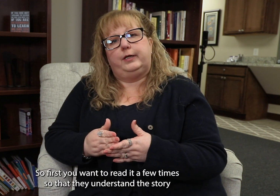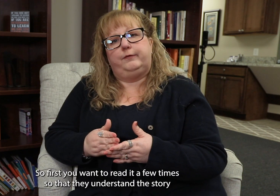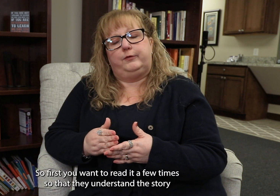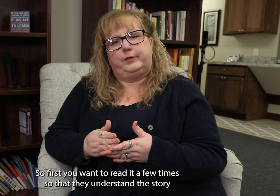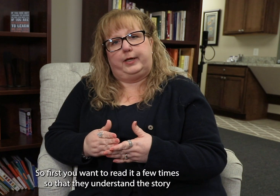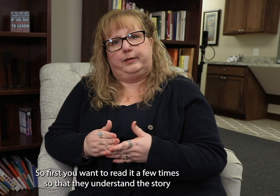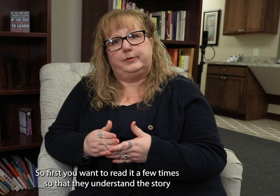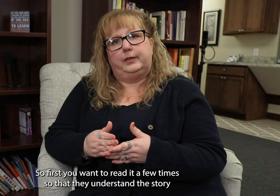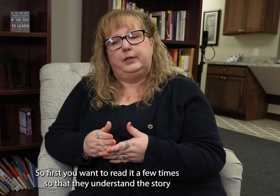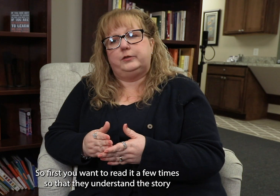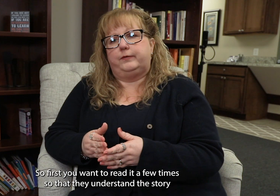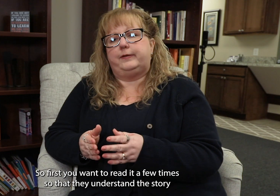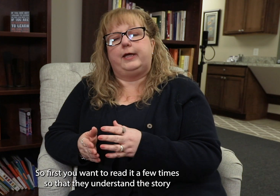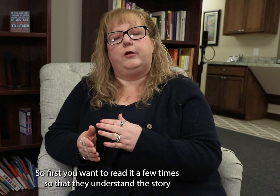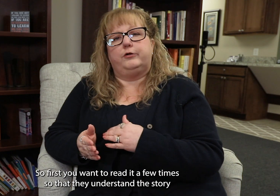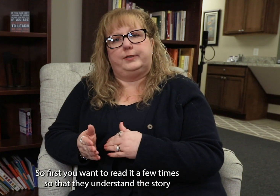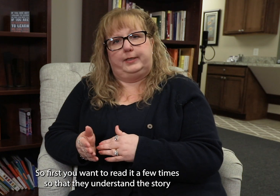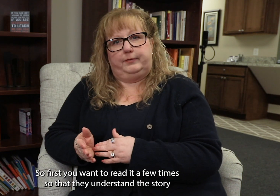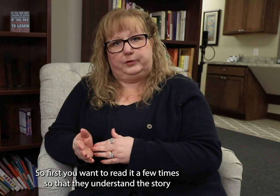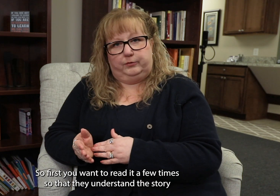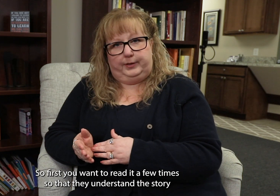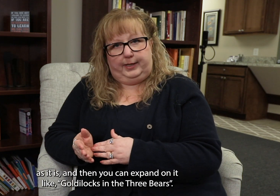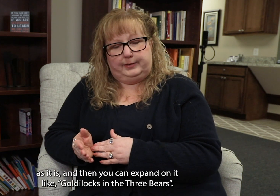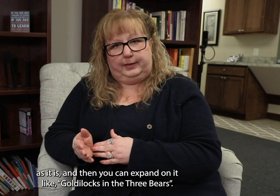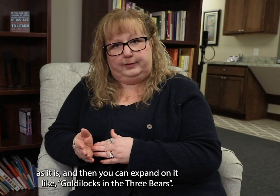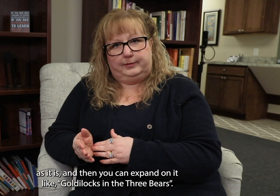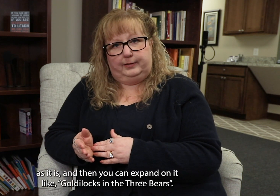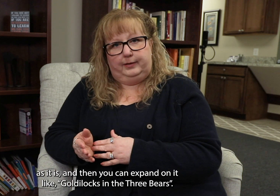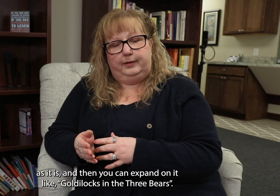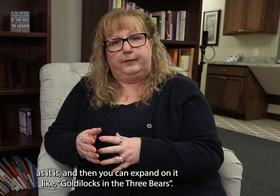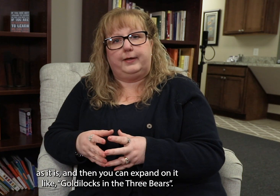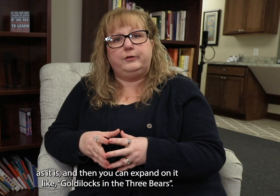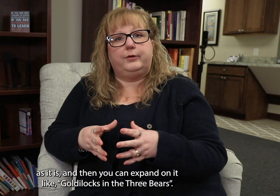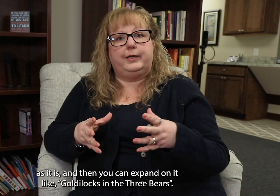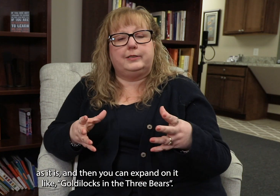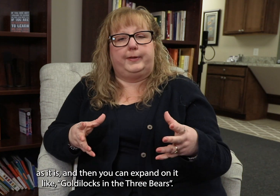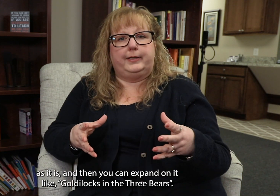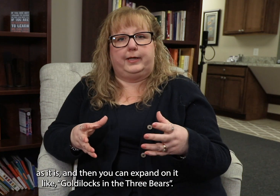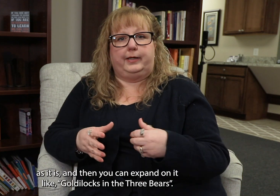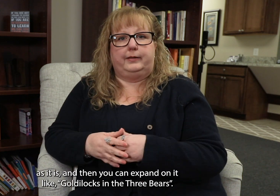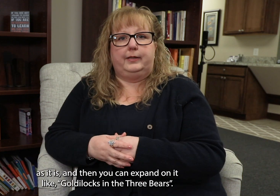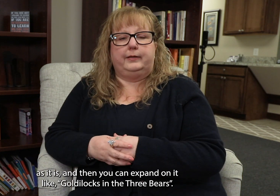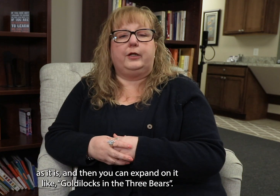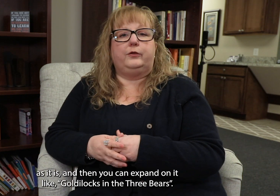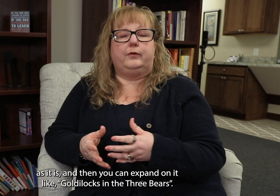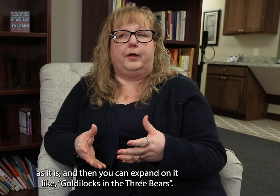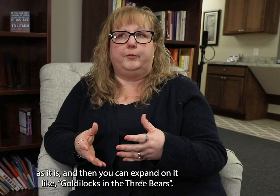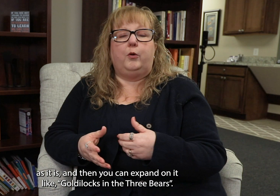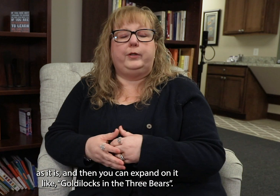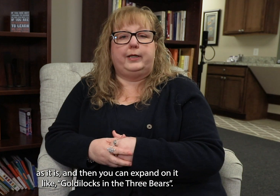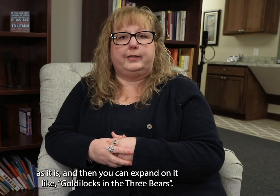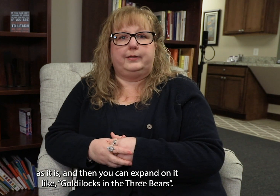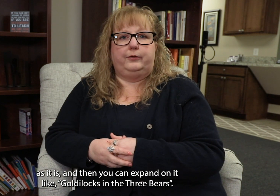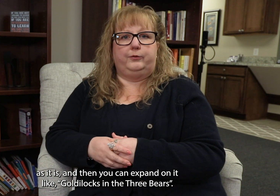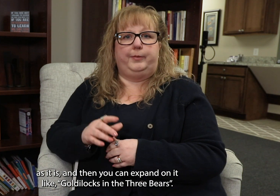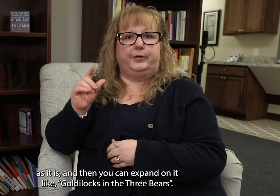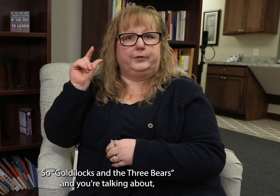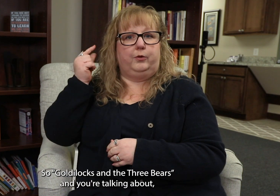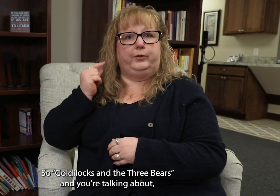it a few times so that they understand the story as it is. Then you can expand on it, like Goldilocks and the Three Bears. So